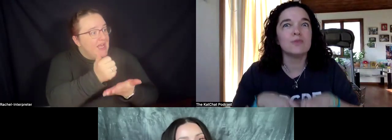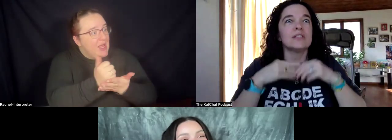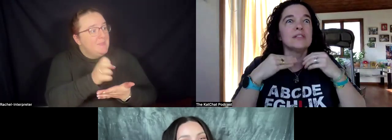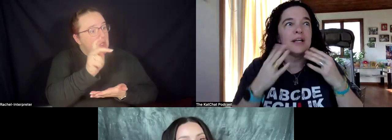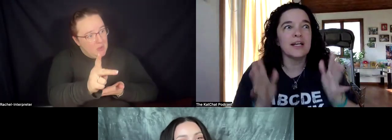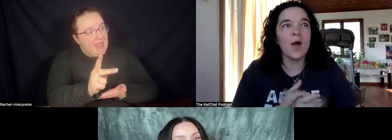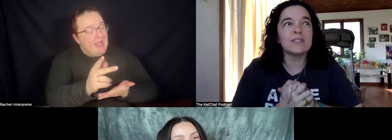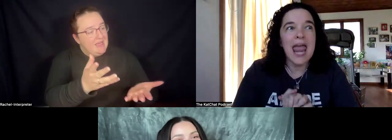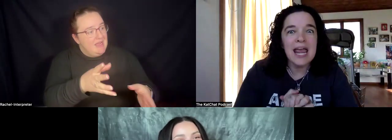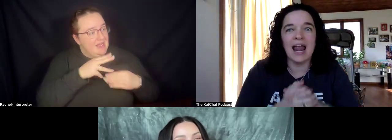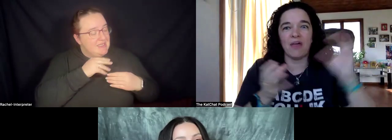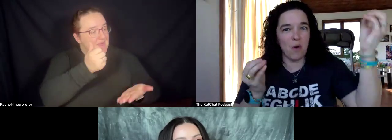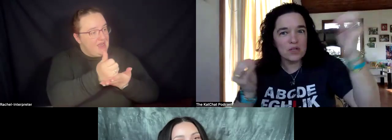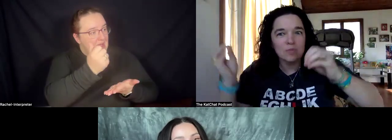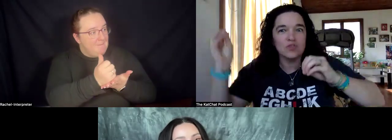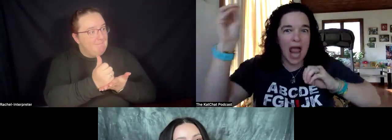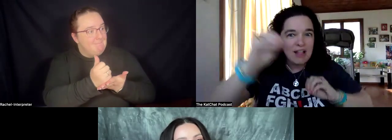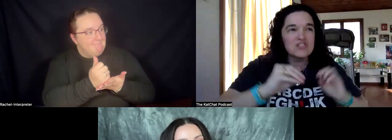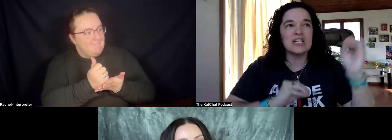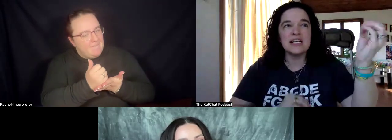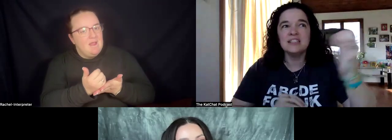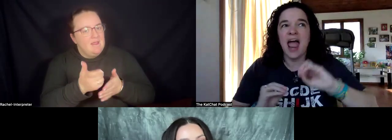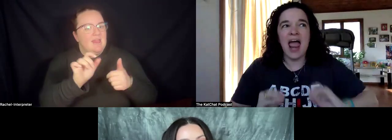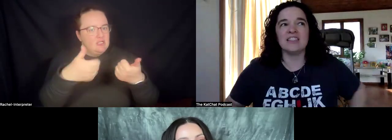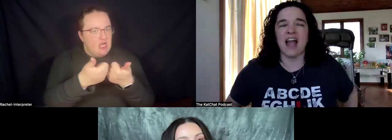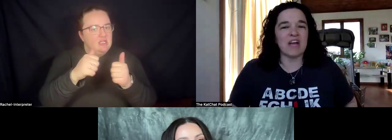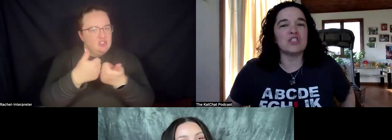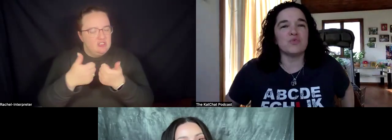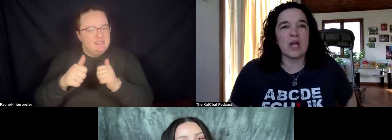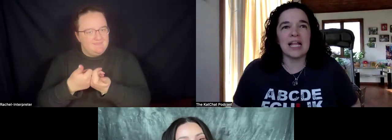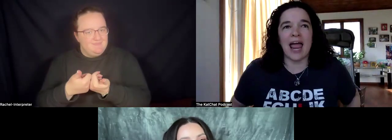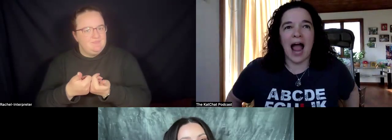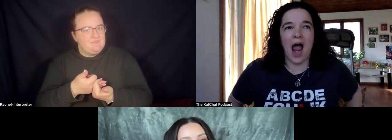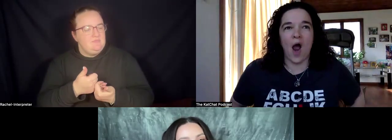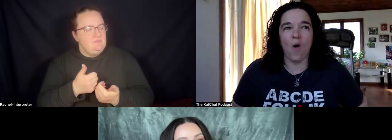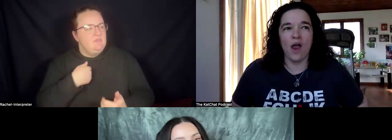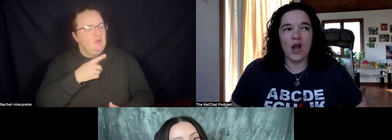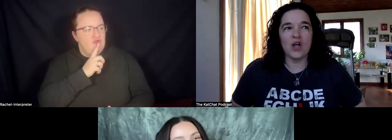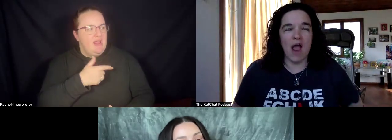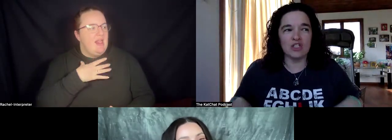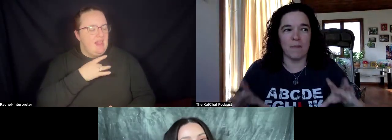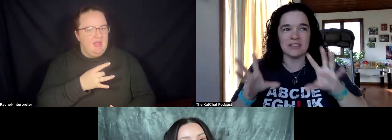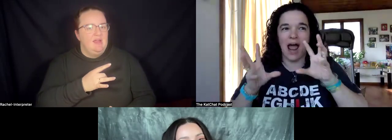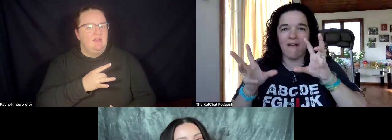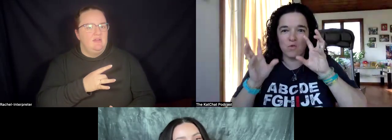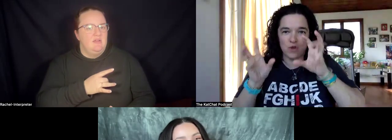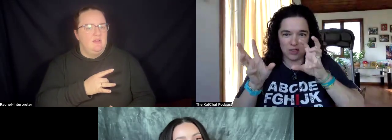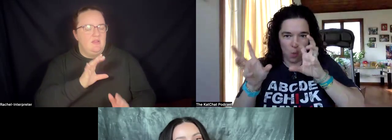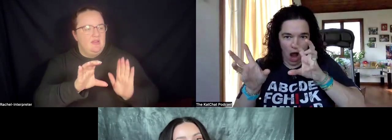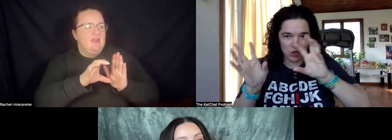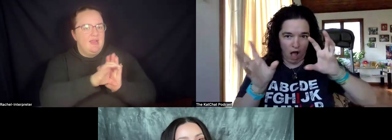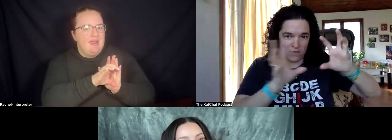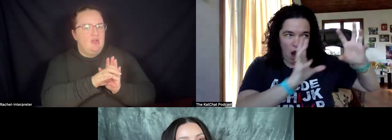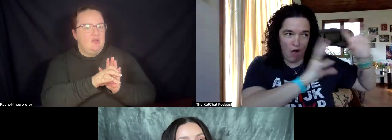need help. Just take it. And there was some challenging and that. I just really like how the chemistry because I